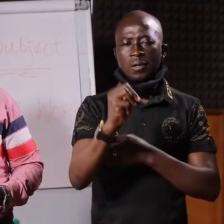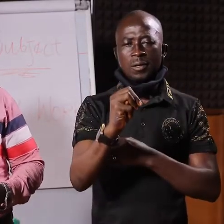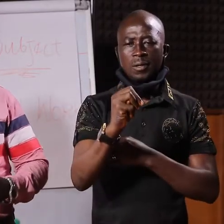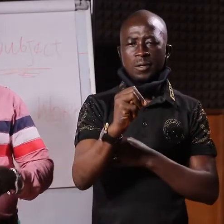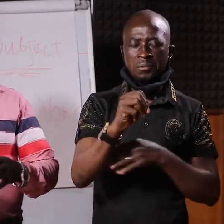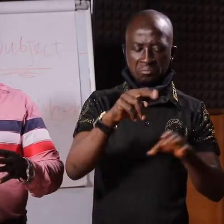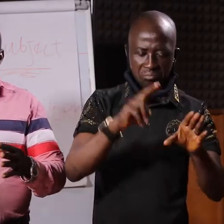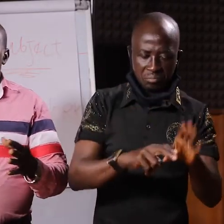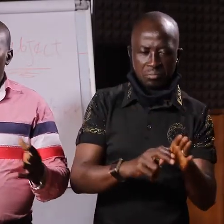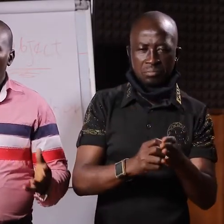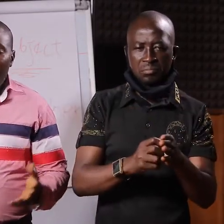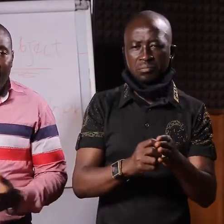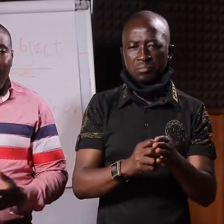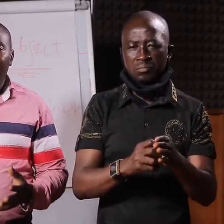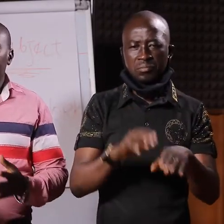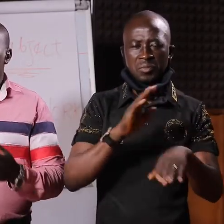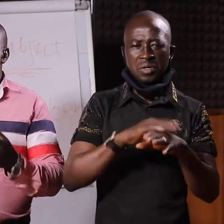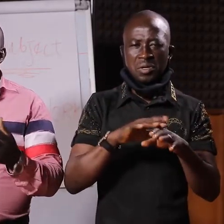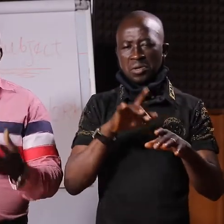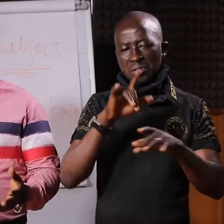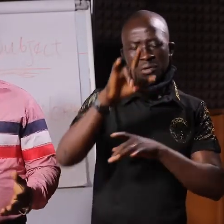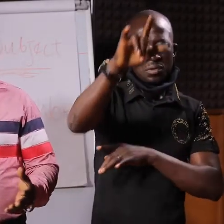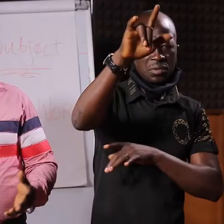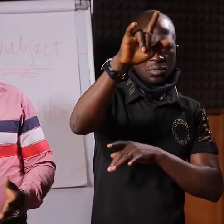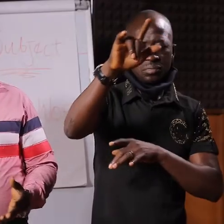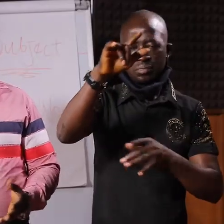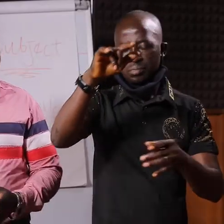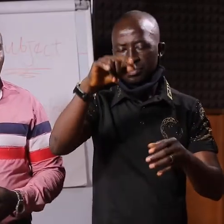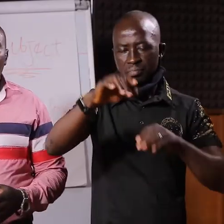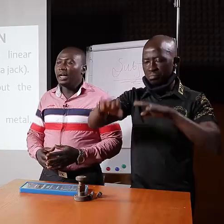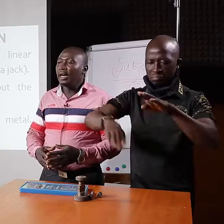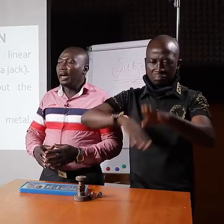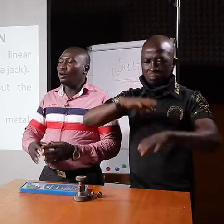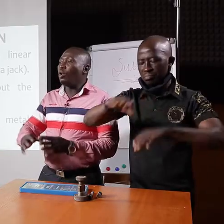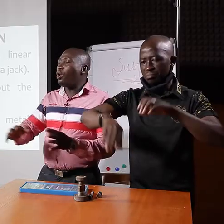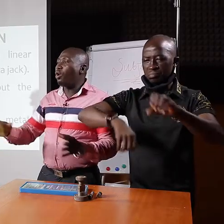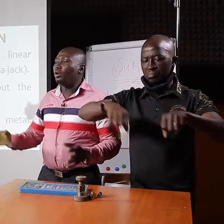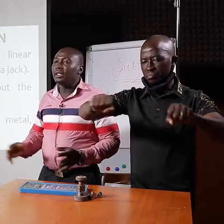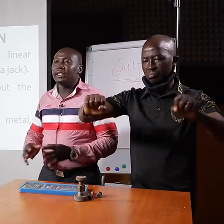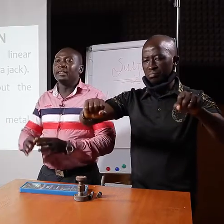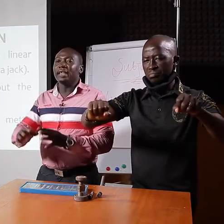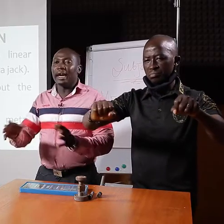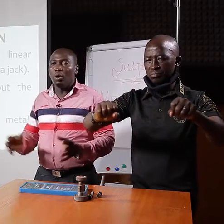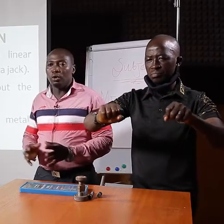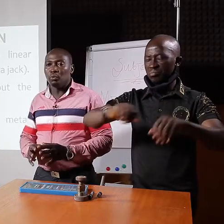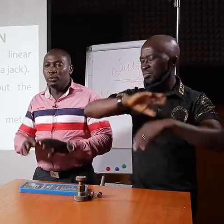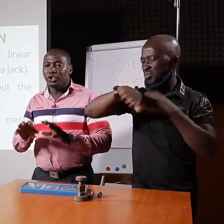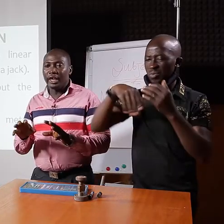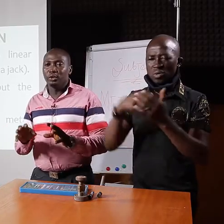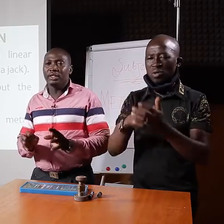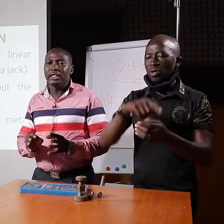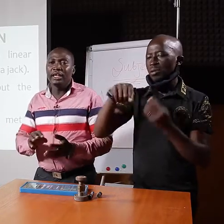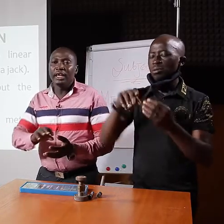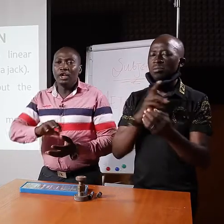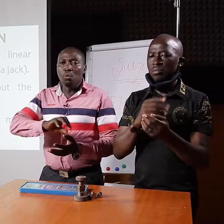chair, on aircraft, motorcycle, and all that is around us, when you